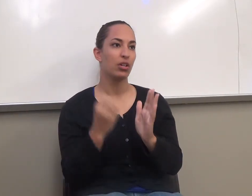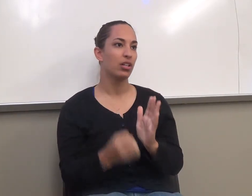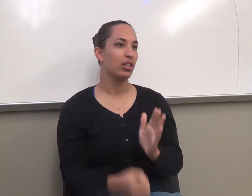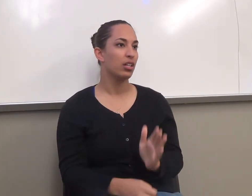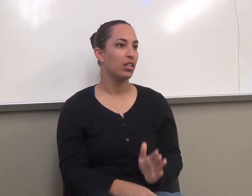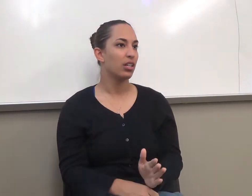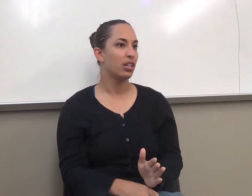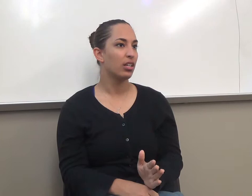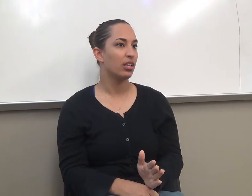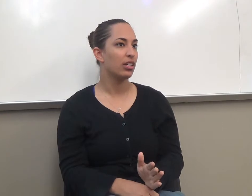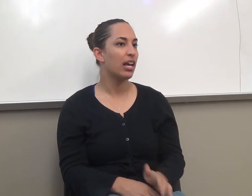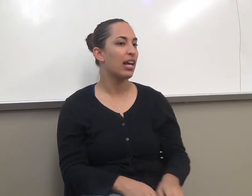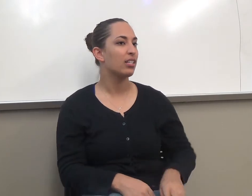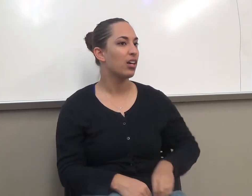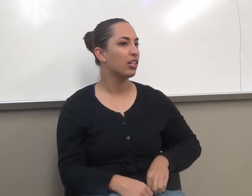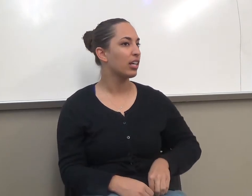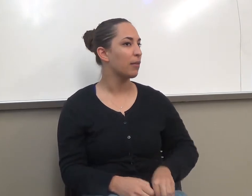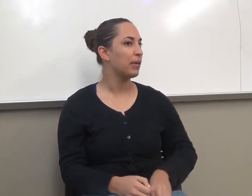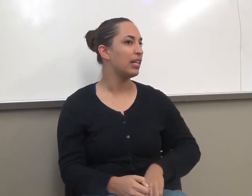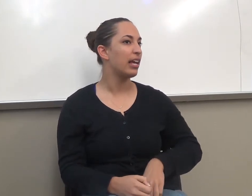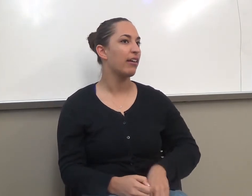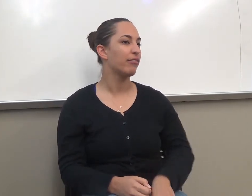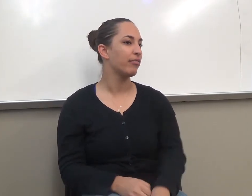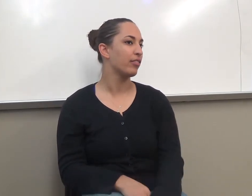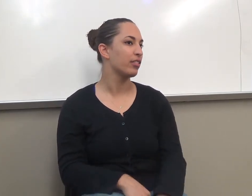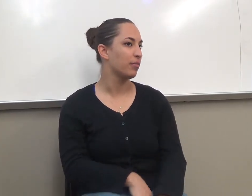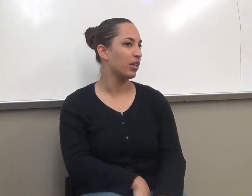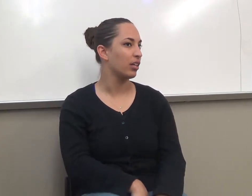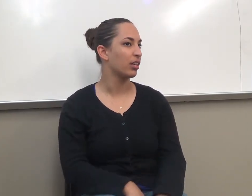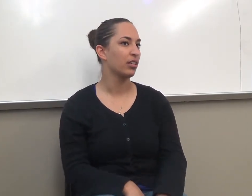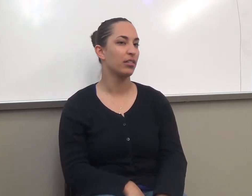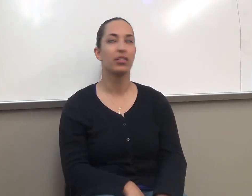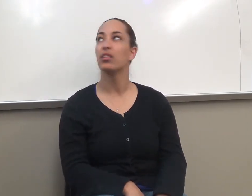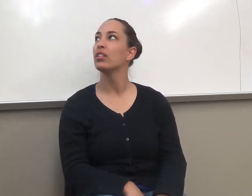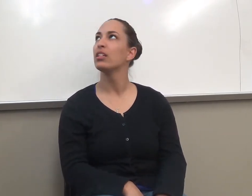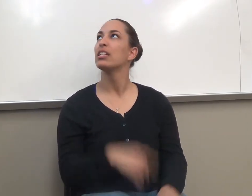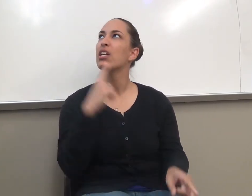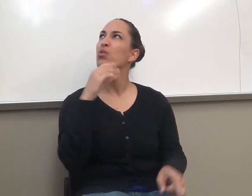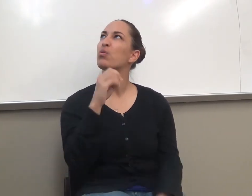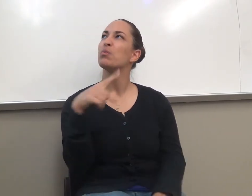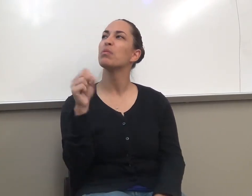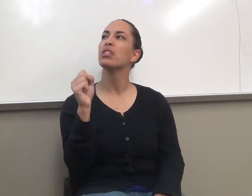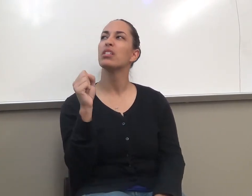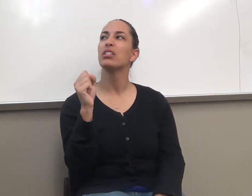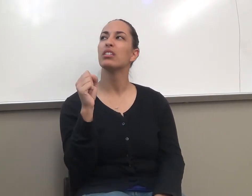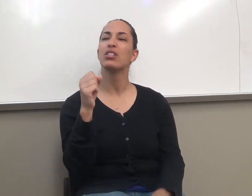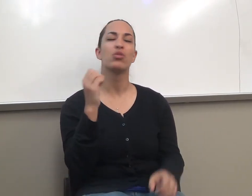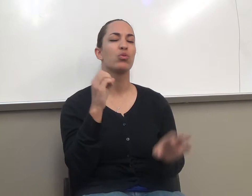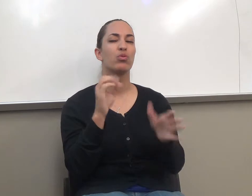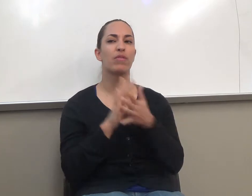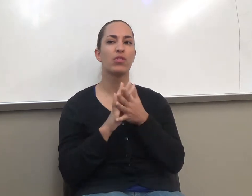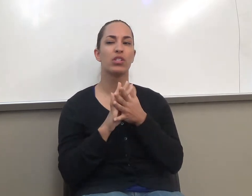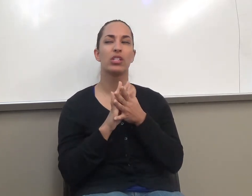What I want to show you is... Yeah, it's on like a PDF or something. Oops, where did it go? This is so confusing.